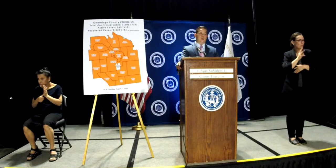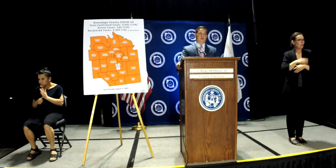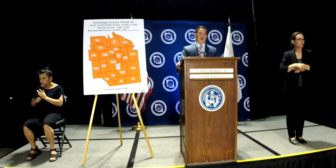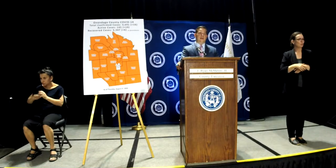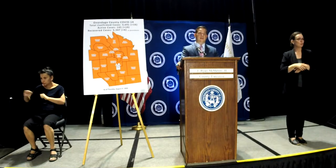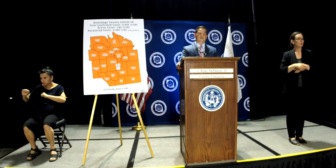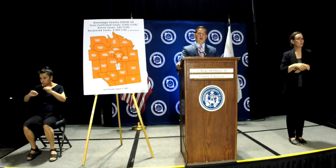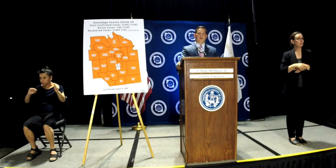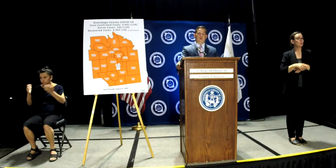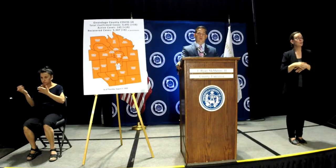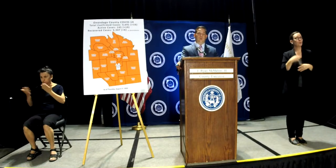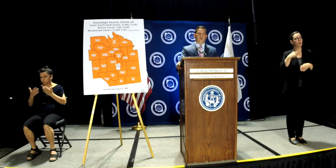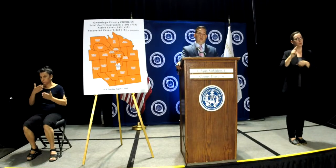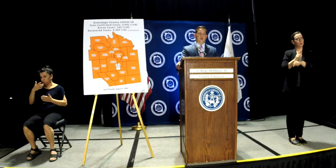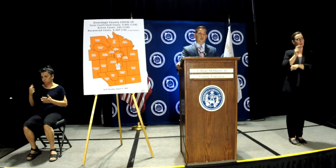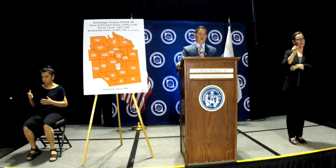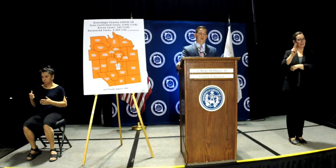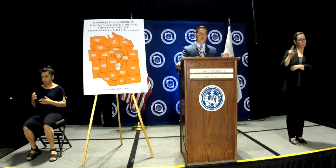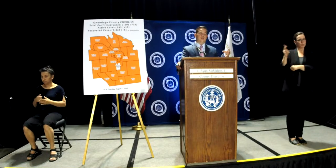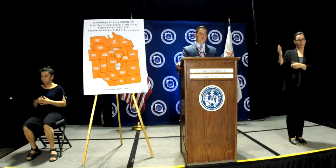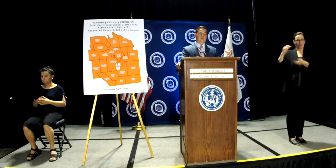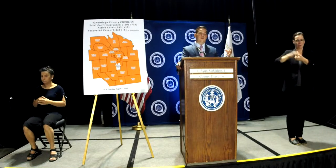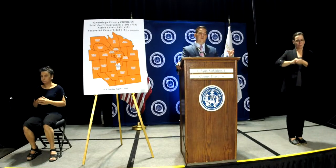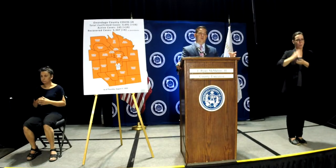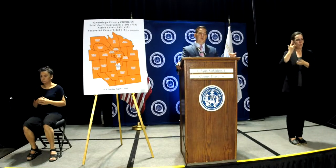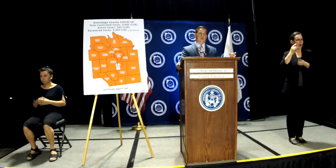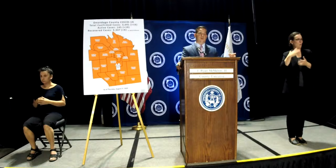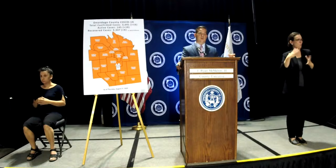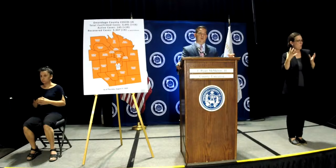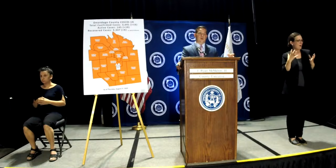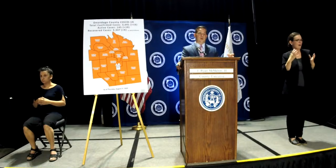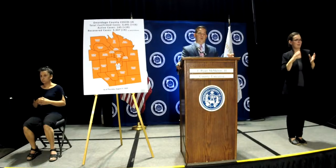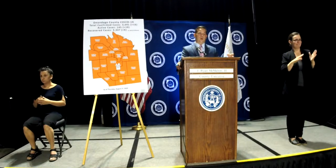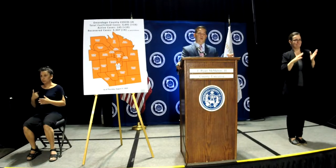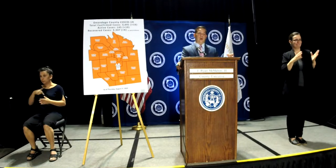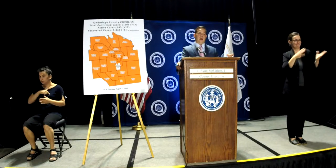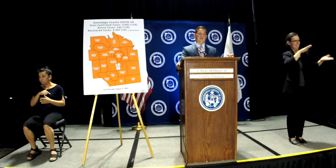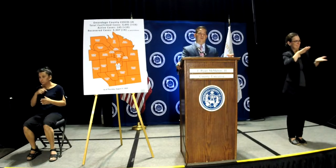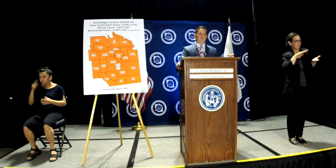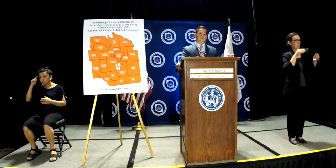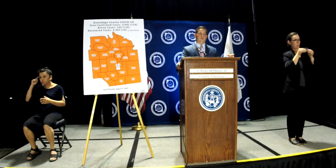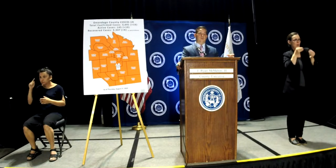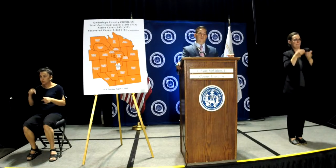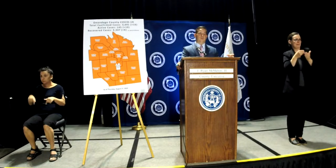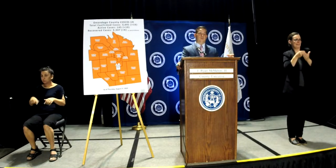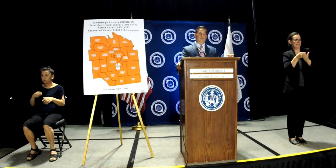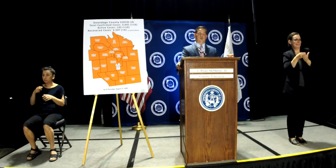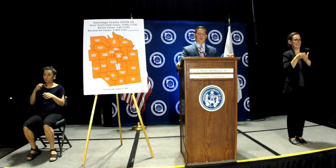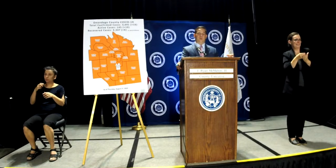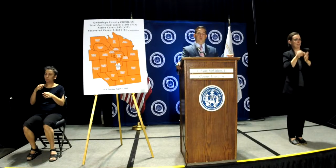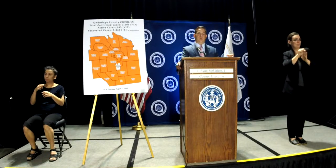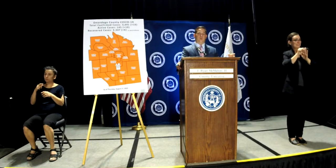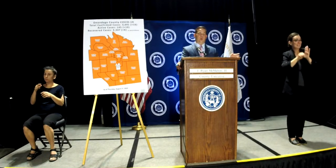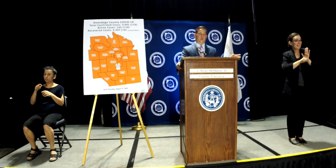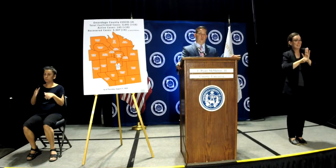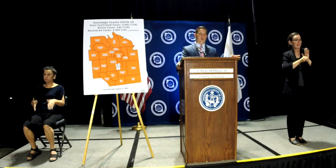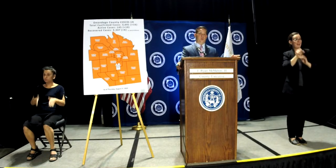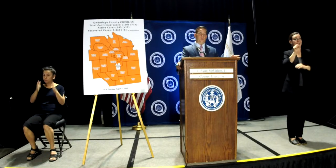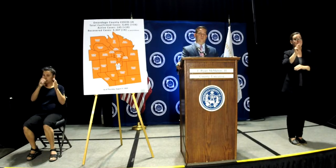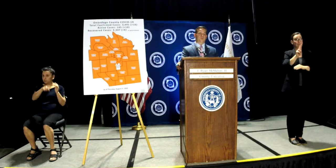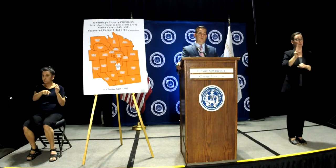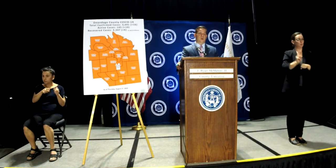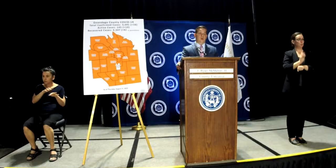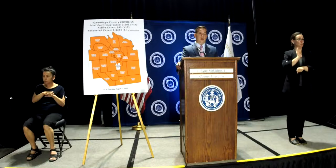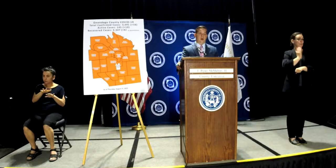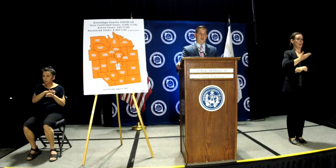Again, I see the value in going in specific buildings where you have the most people or vulnerable